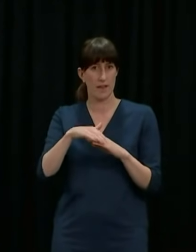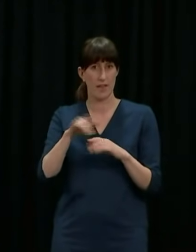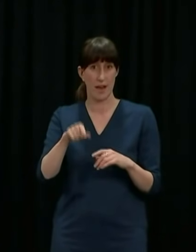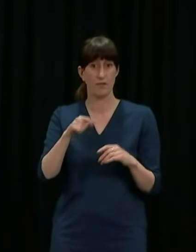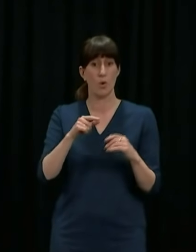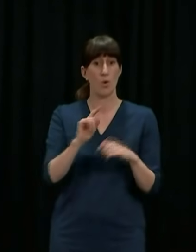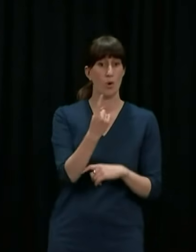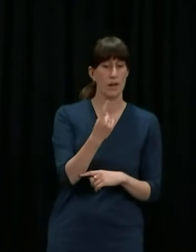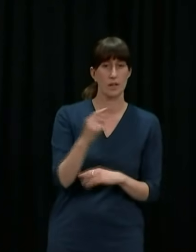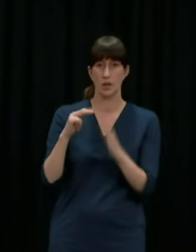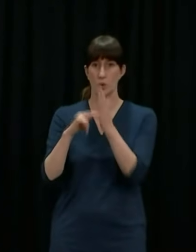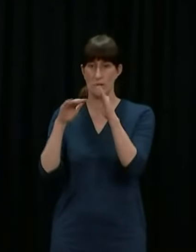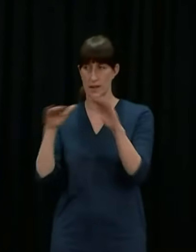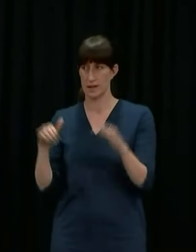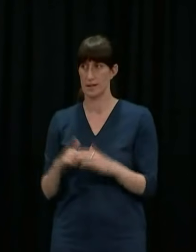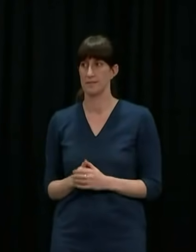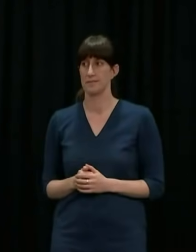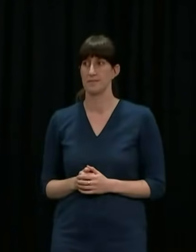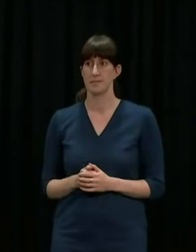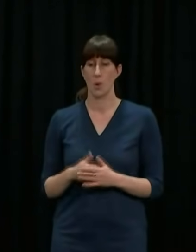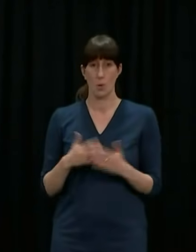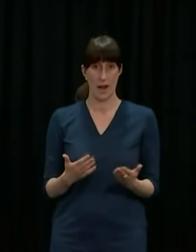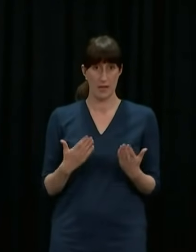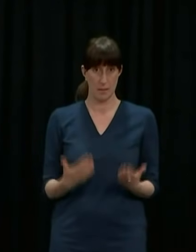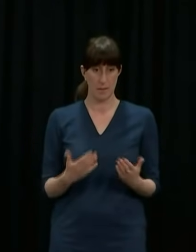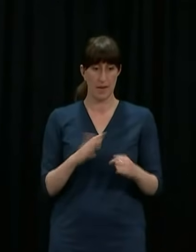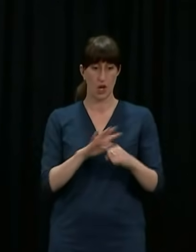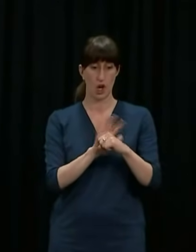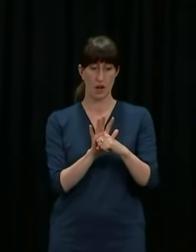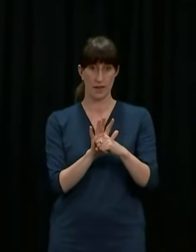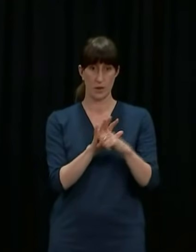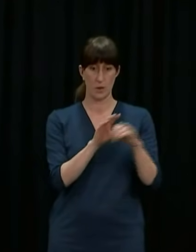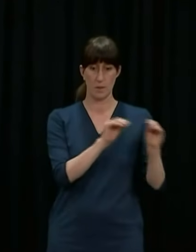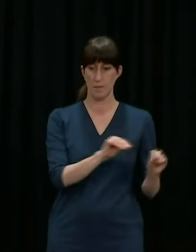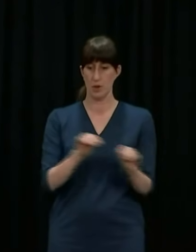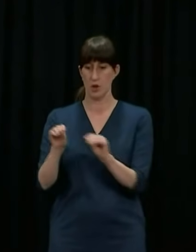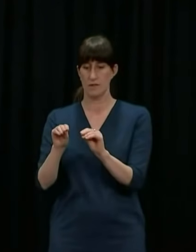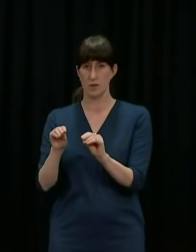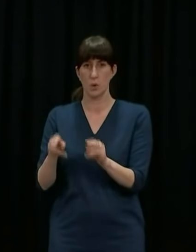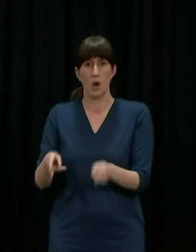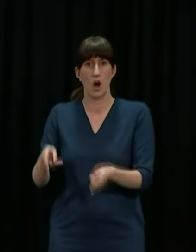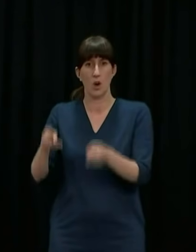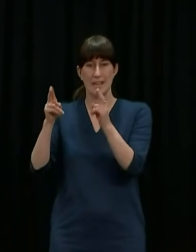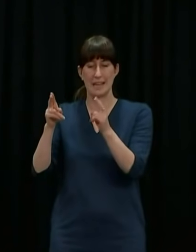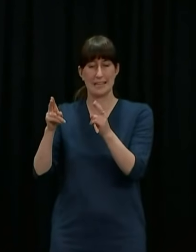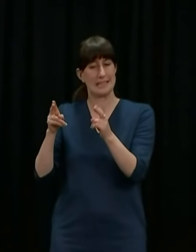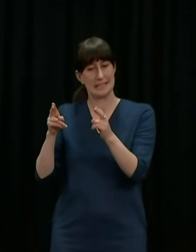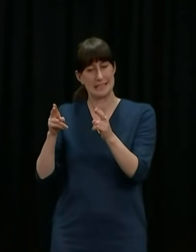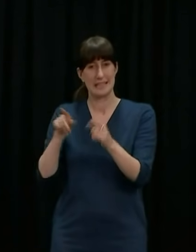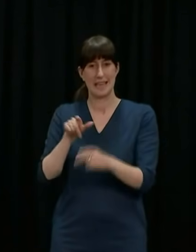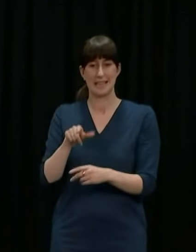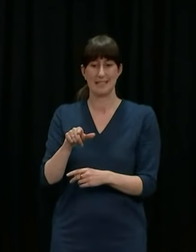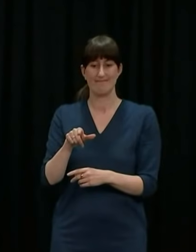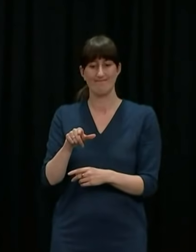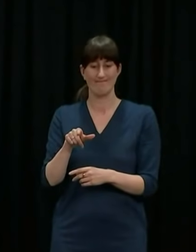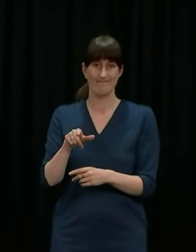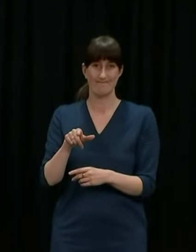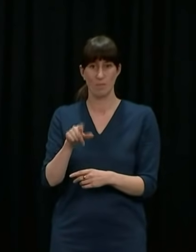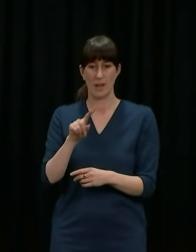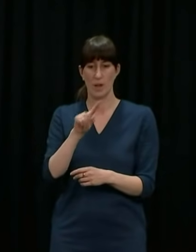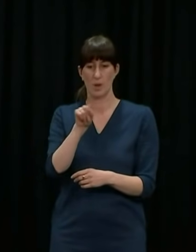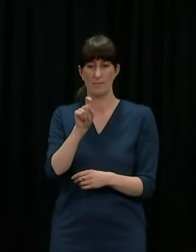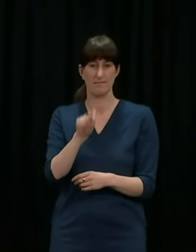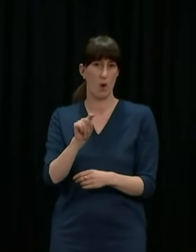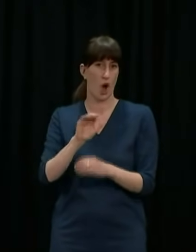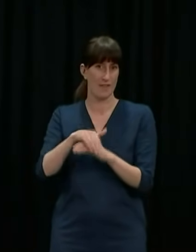putting everybody who is a positive case into MIQ starts to seriously be drawn into question. And so we have been working for